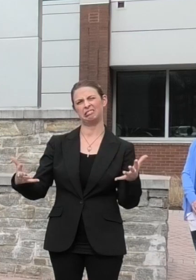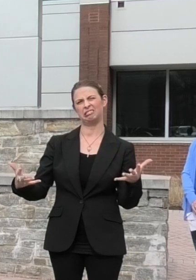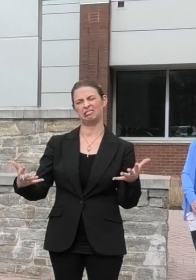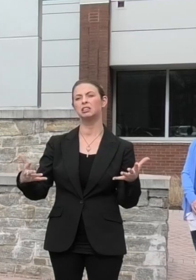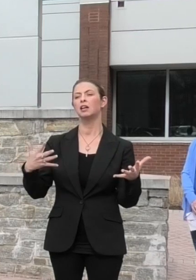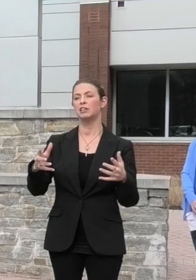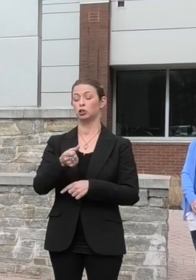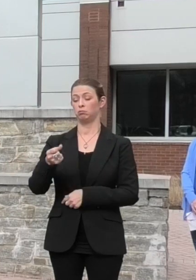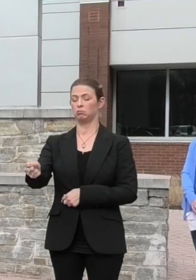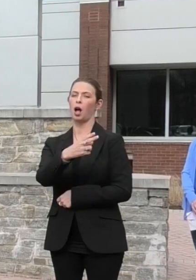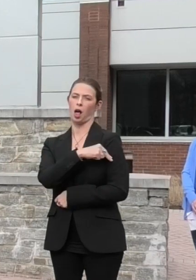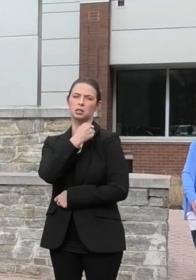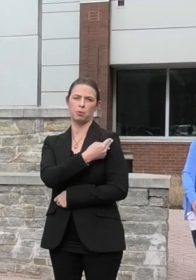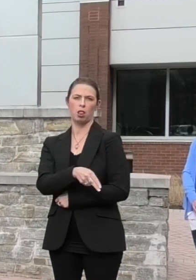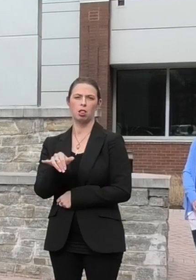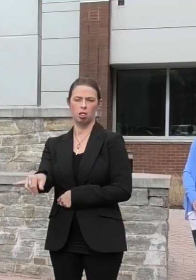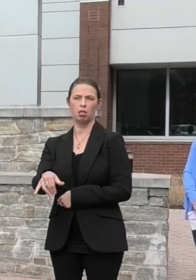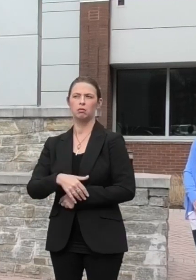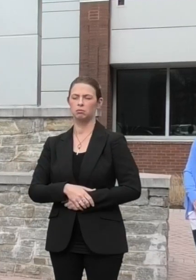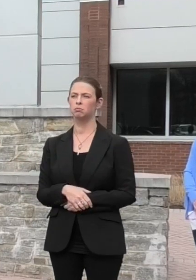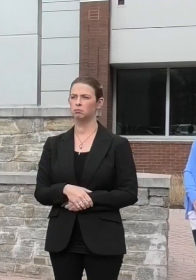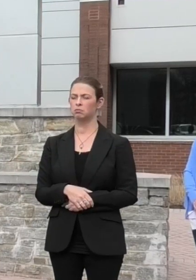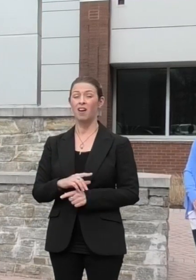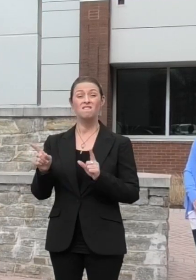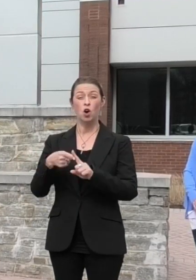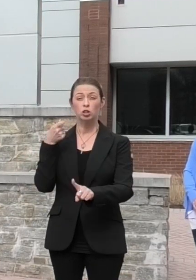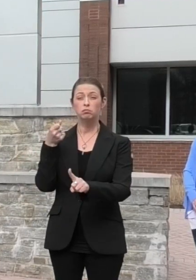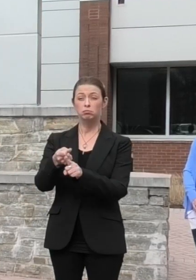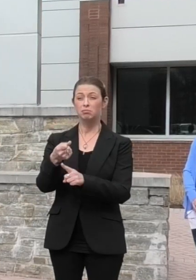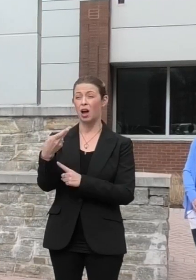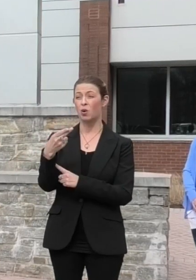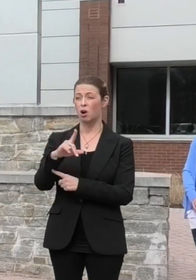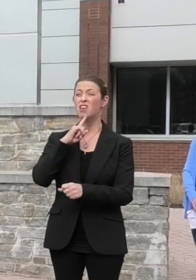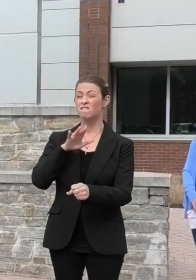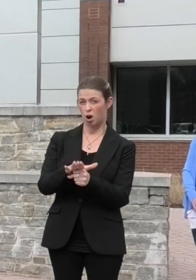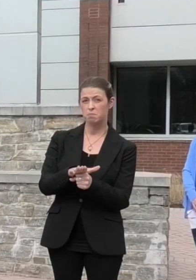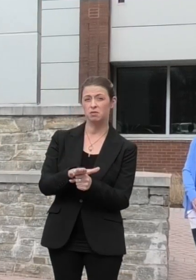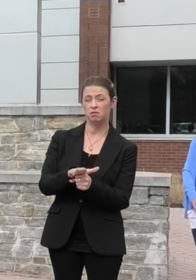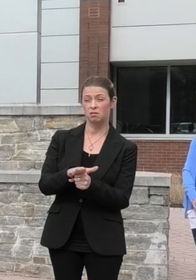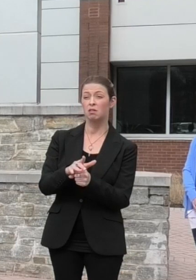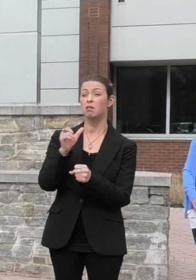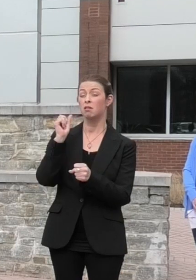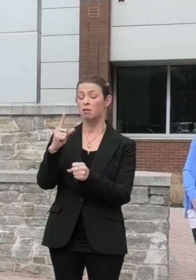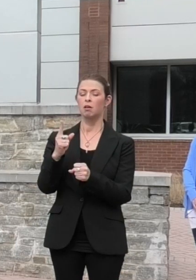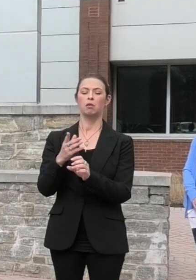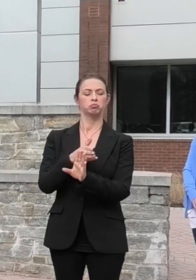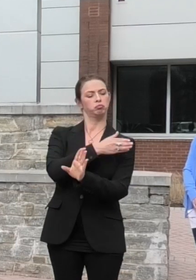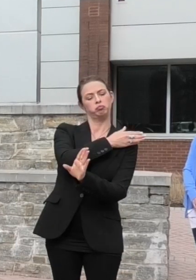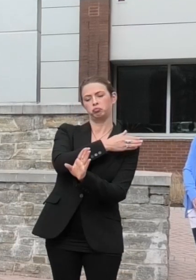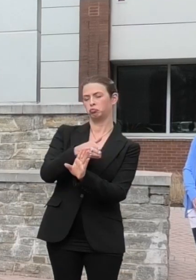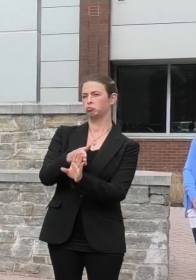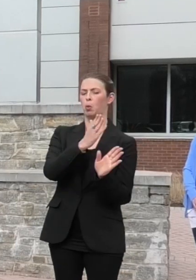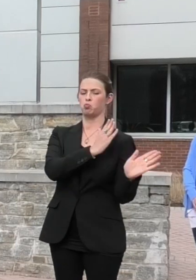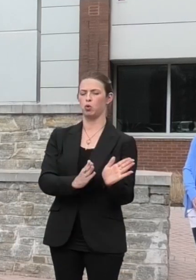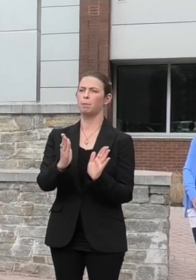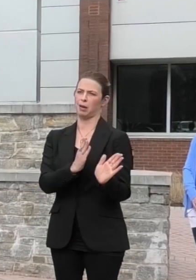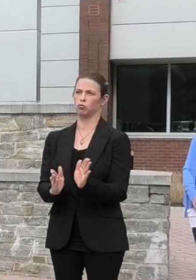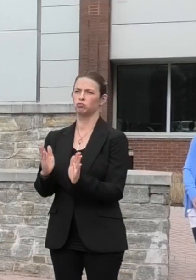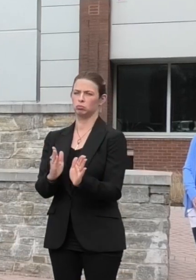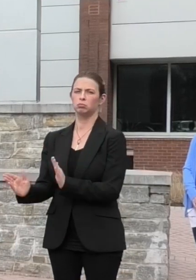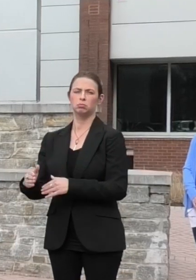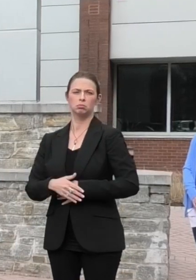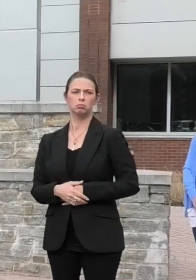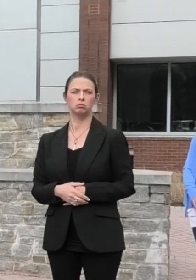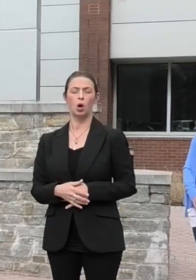hospital. Although this is the first confirmed case in Howard County, we have been preparing for this moment. I'm